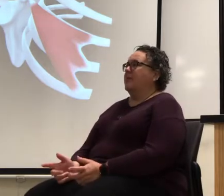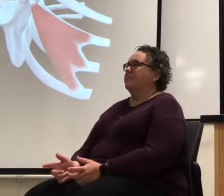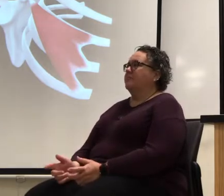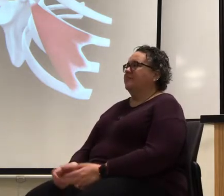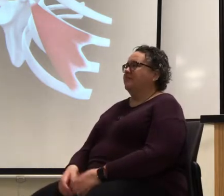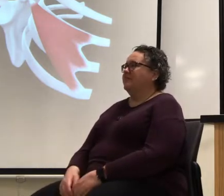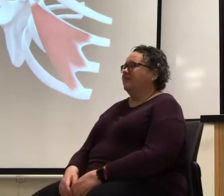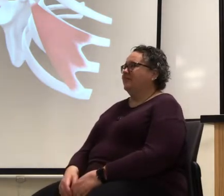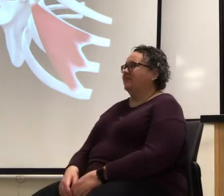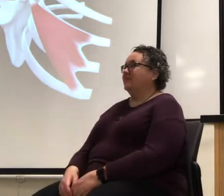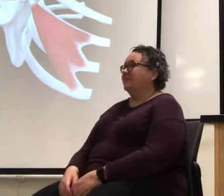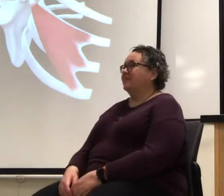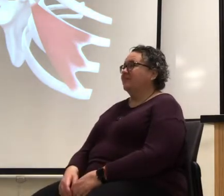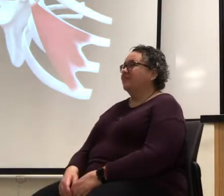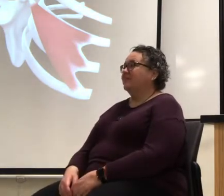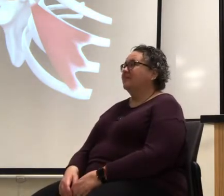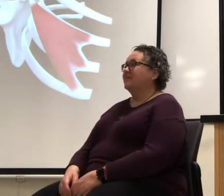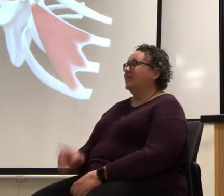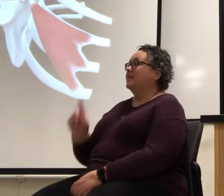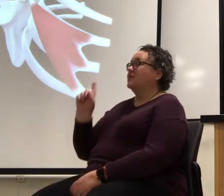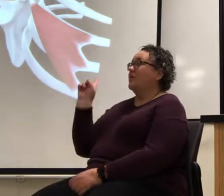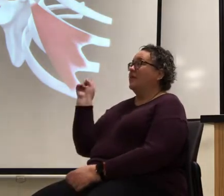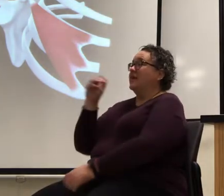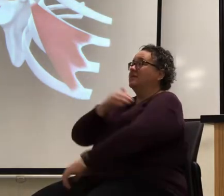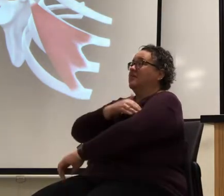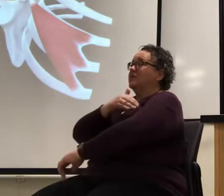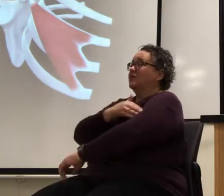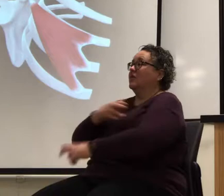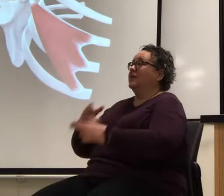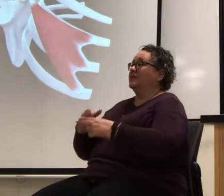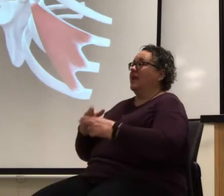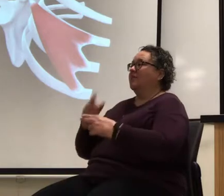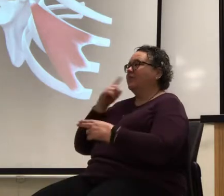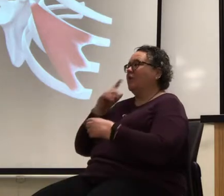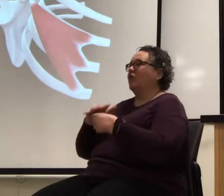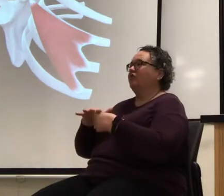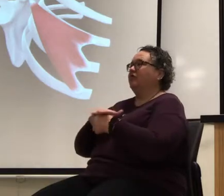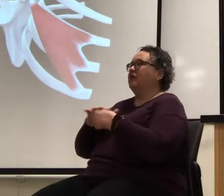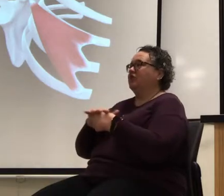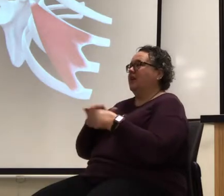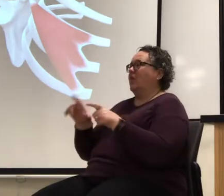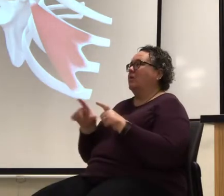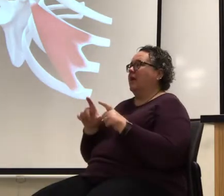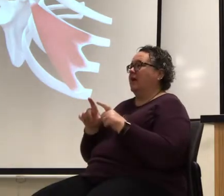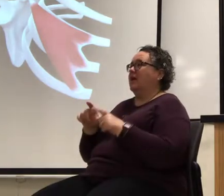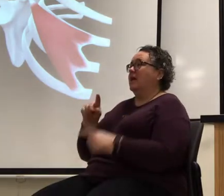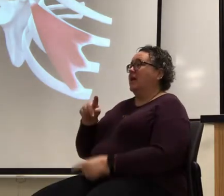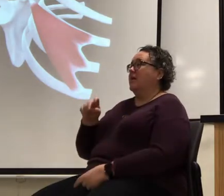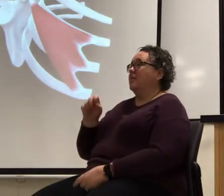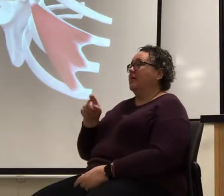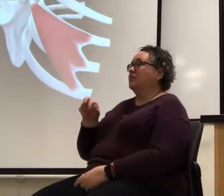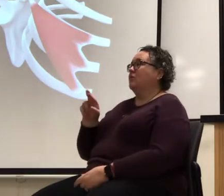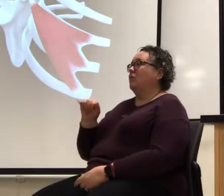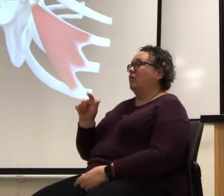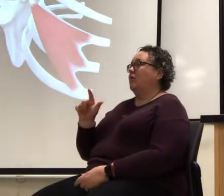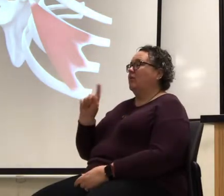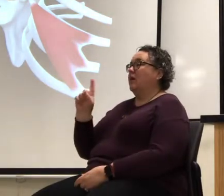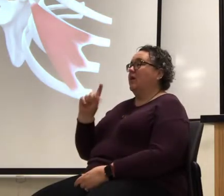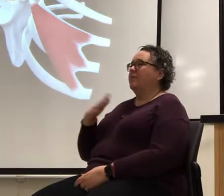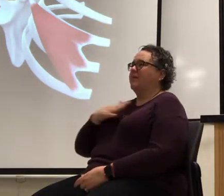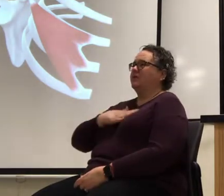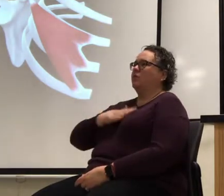So again, this muscle is named for the region it's located. The pectoral region is basically your chest right here.